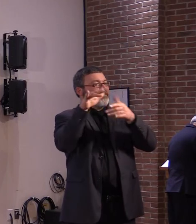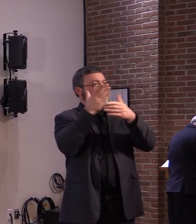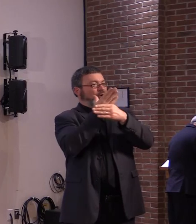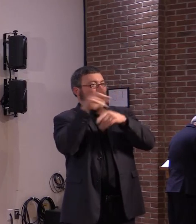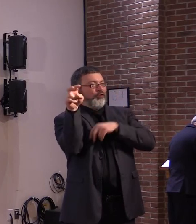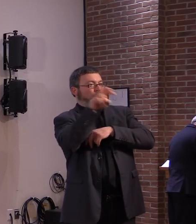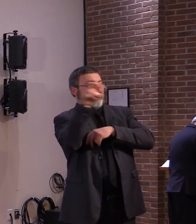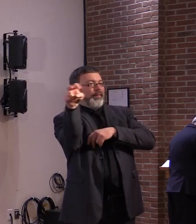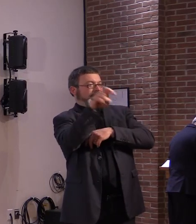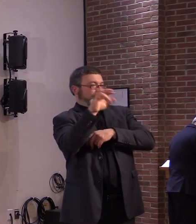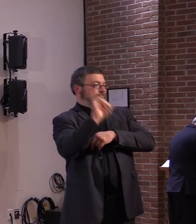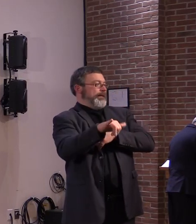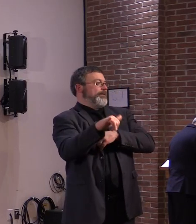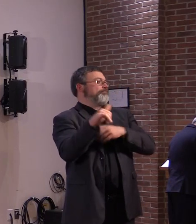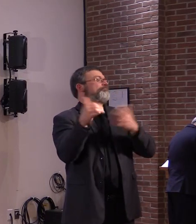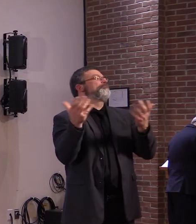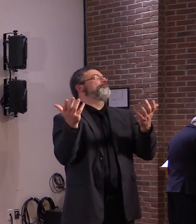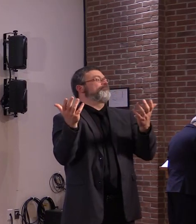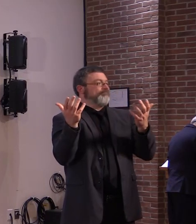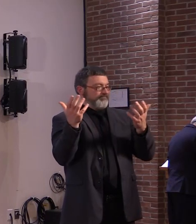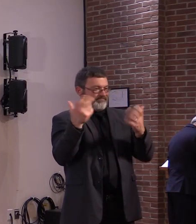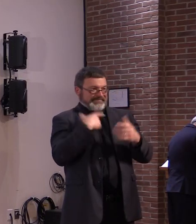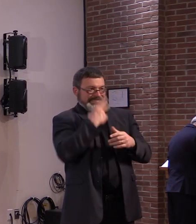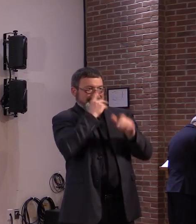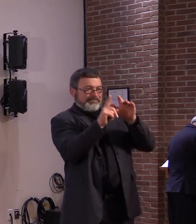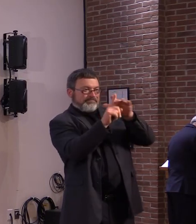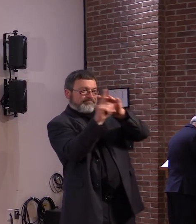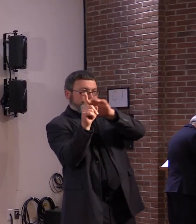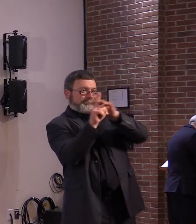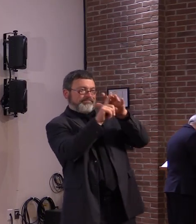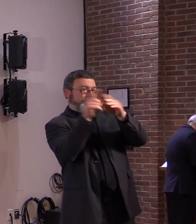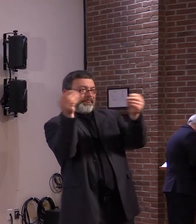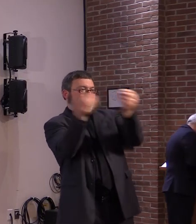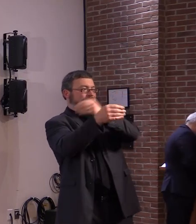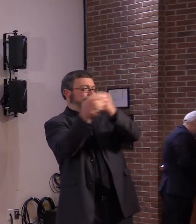been more activity on the New Hampshire border that seems to have